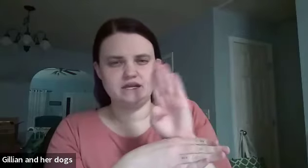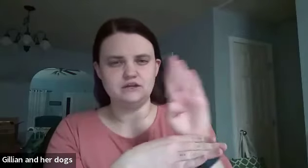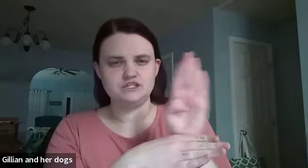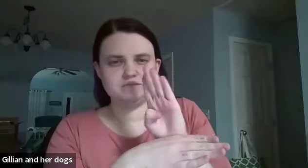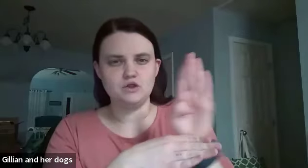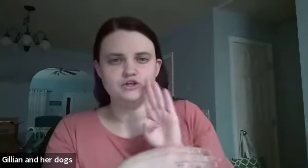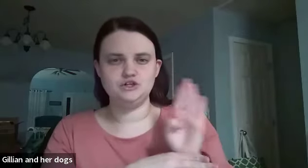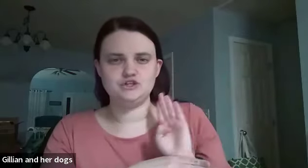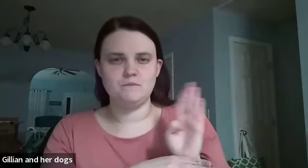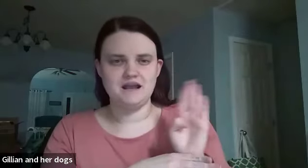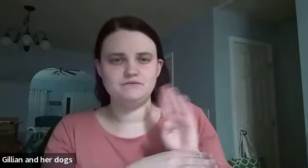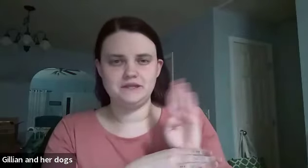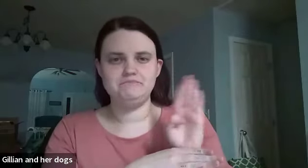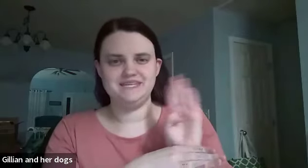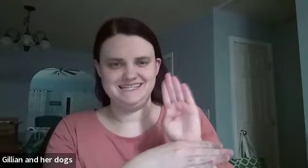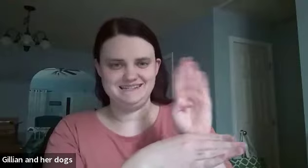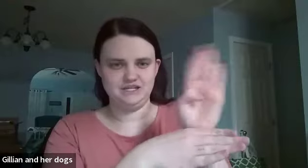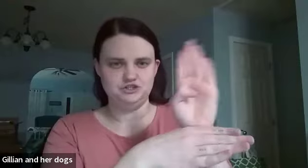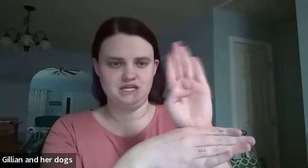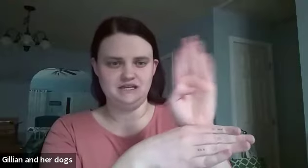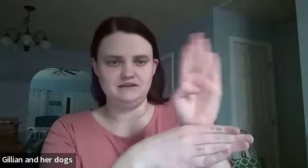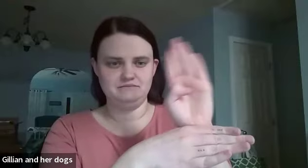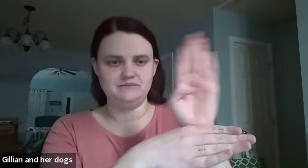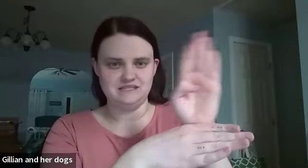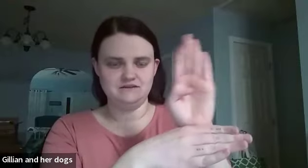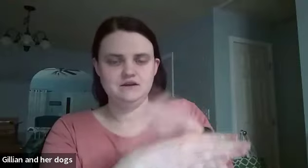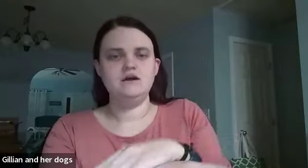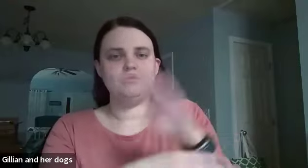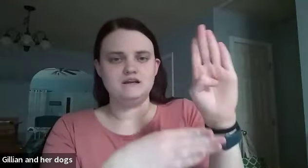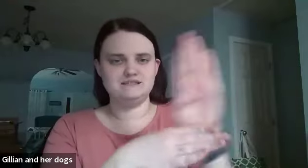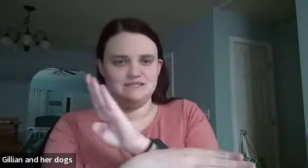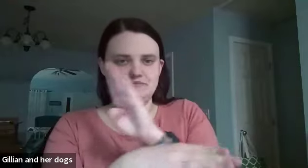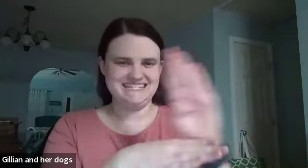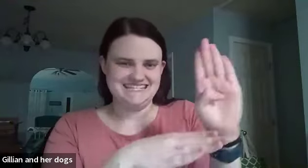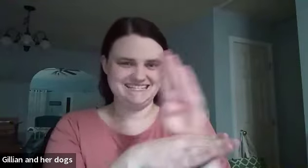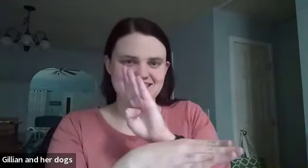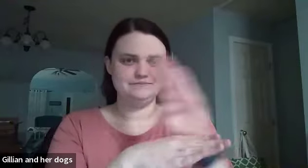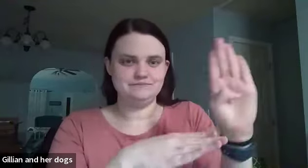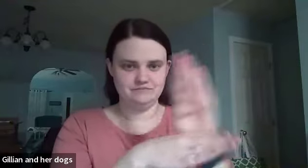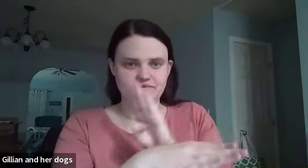right here. It's smaller and you're just going back and forth like busy, like you're shaking it, busy, whereas it's business.